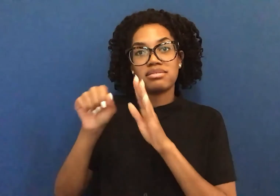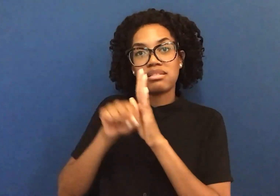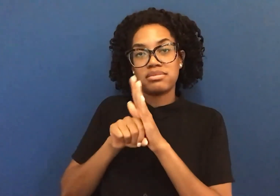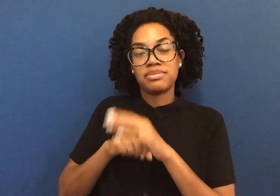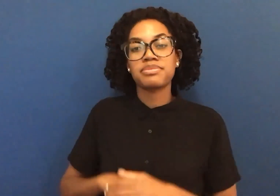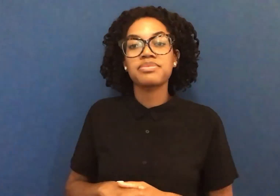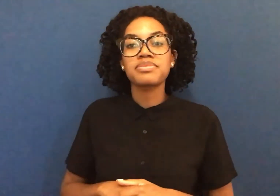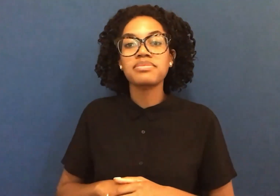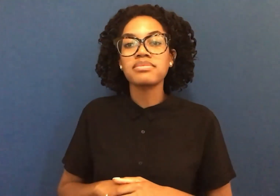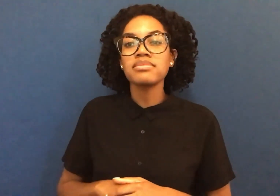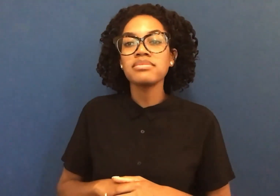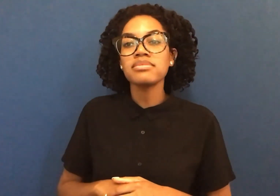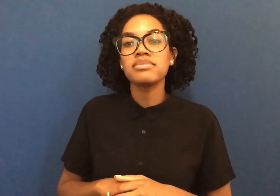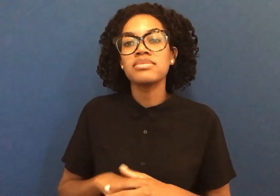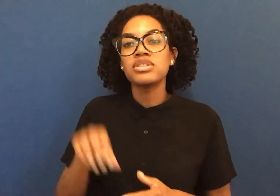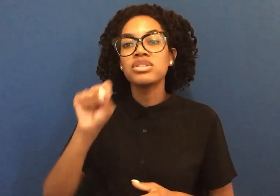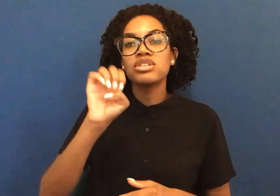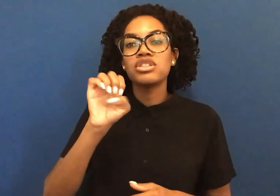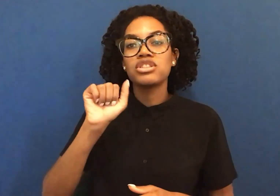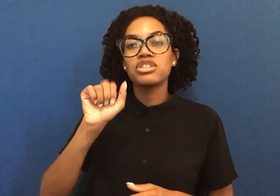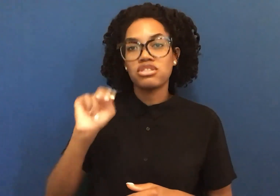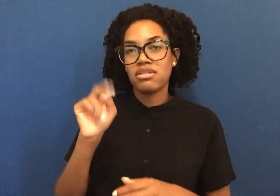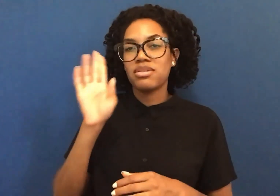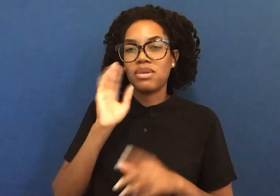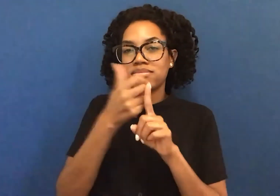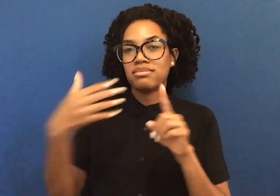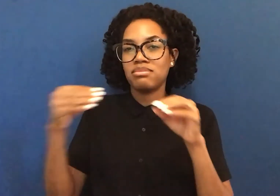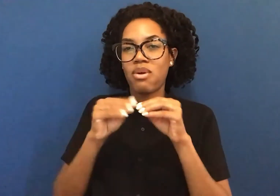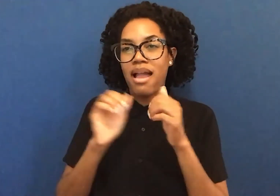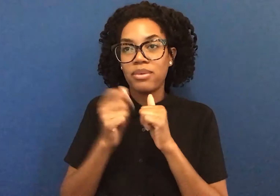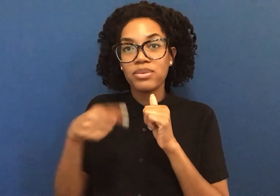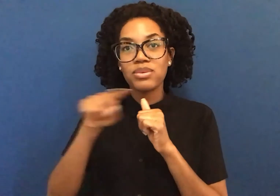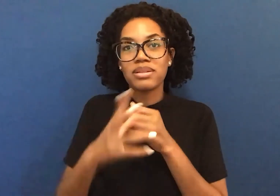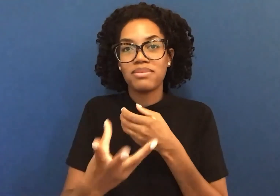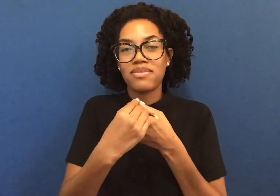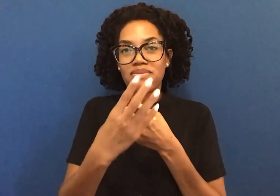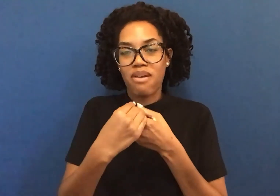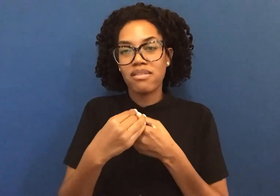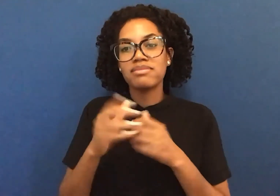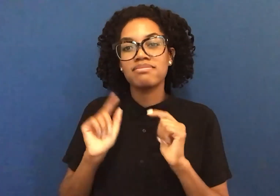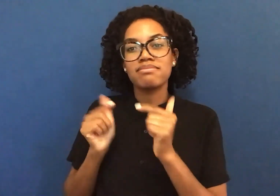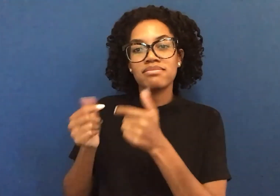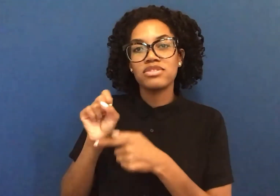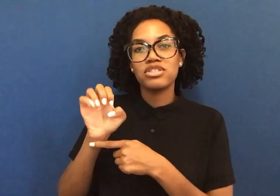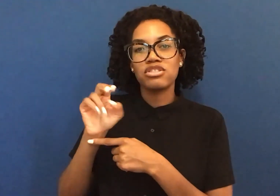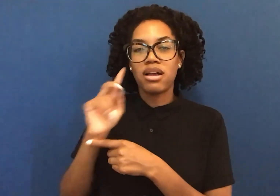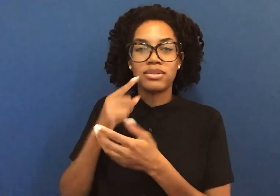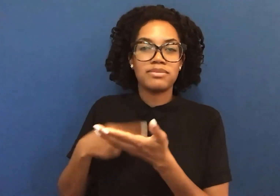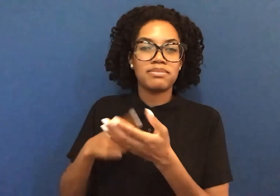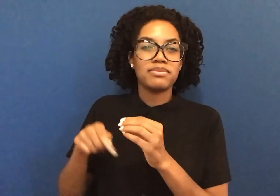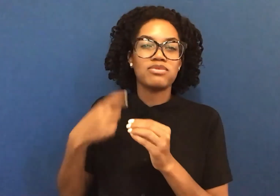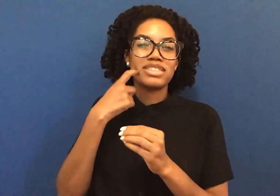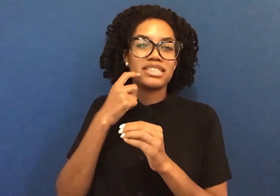about that and how you can get plugged in. But first, I'd like to turn it over to Sean to talk about some latest report out of Fenway.